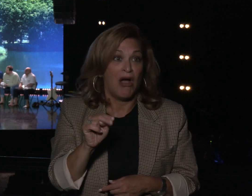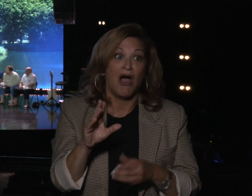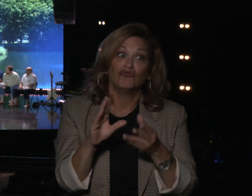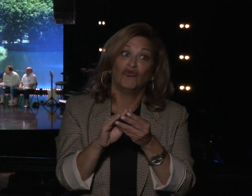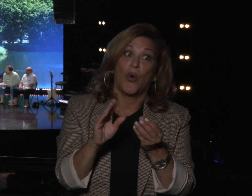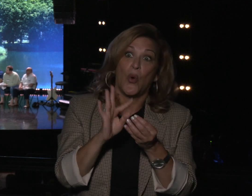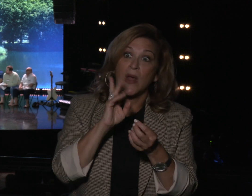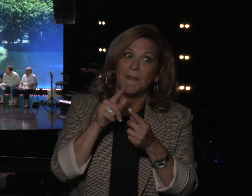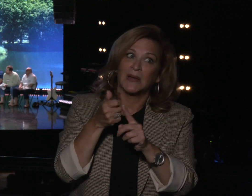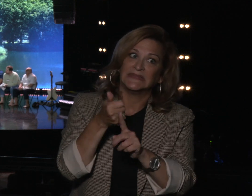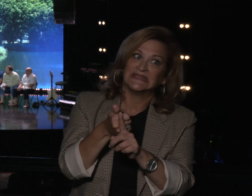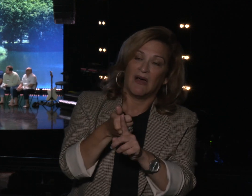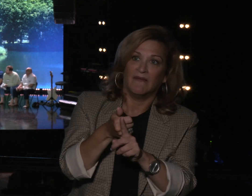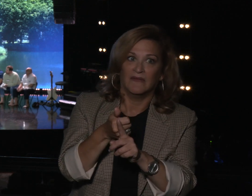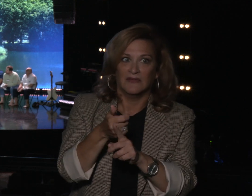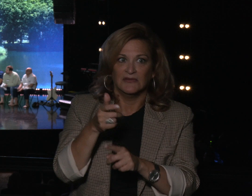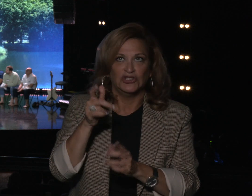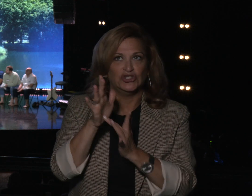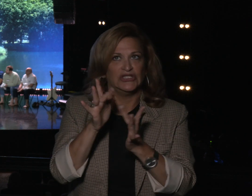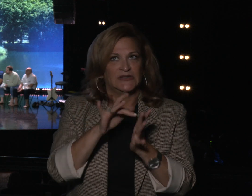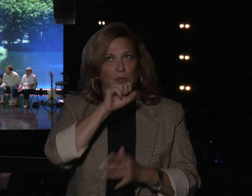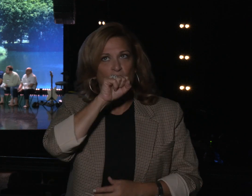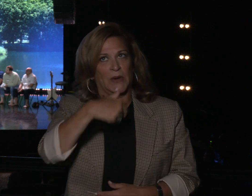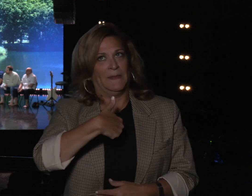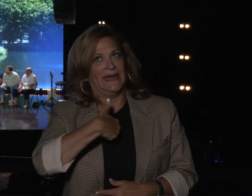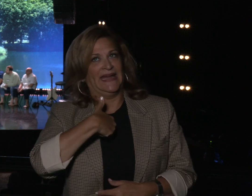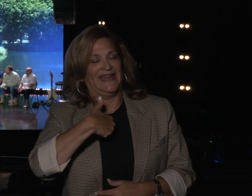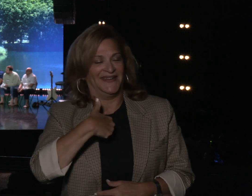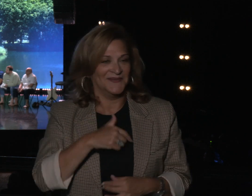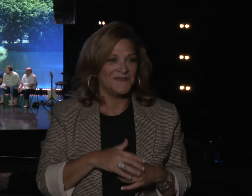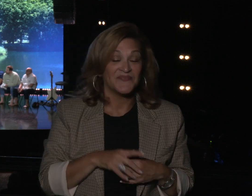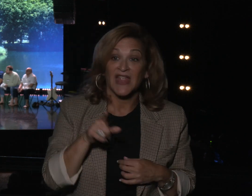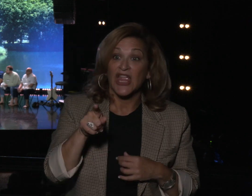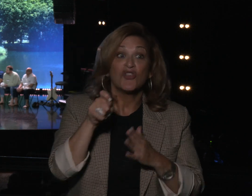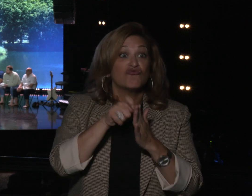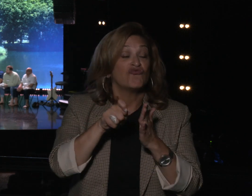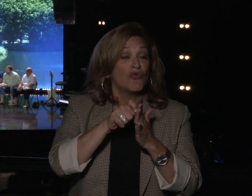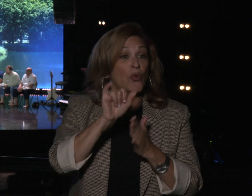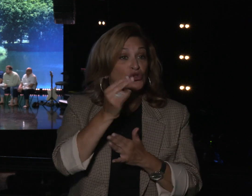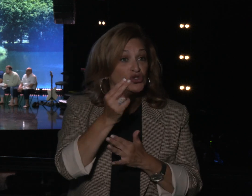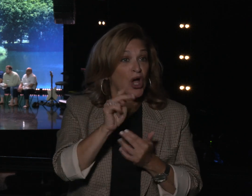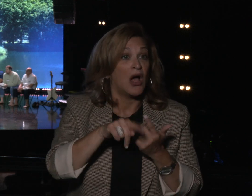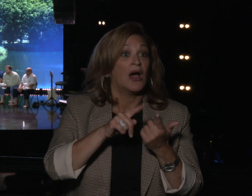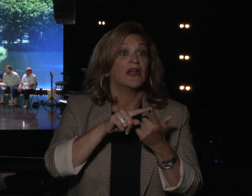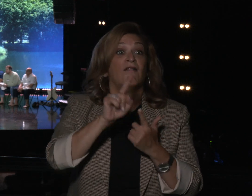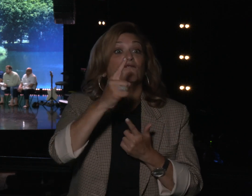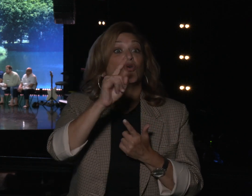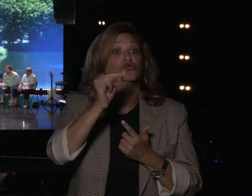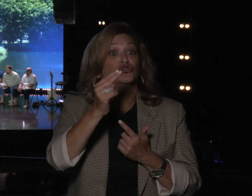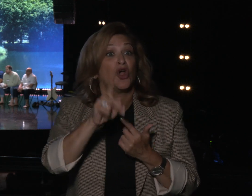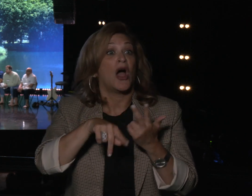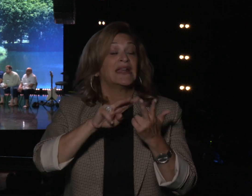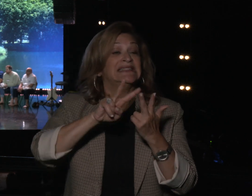than John. We're in the Gospel of John. He also wrote 1 John. He also wrote 2 John. He also